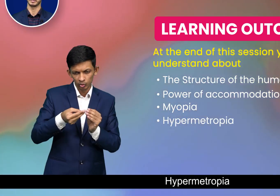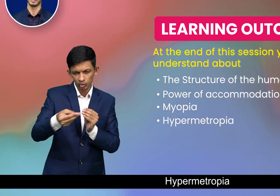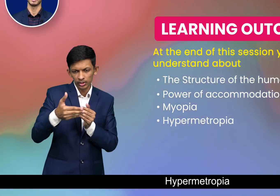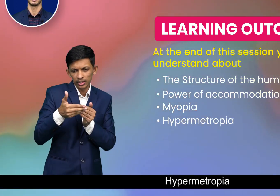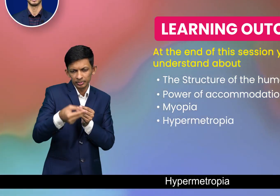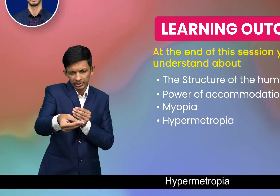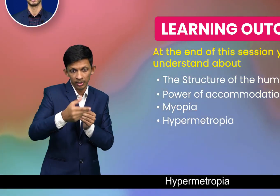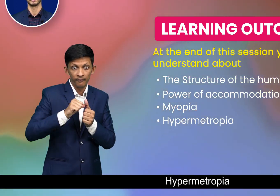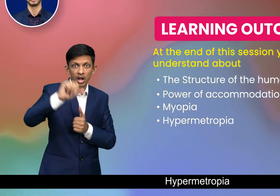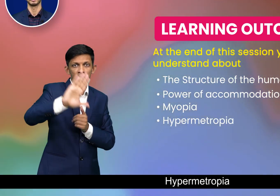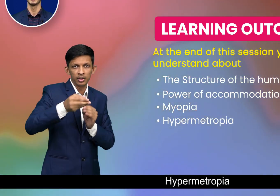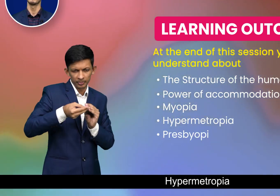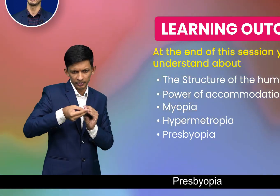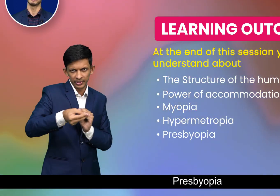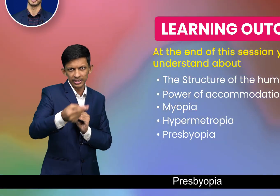hypermetropia,